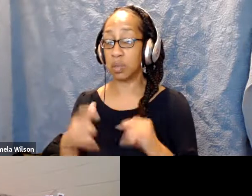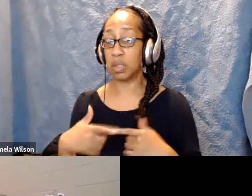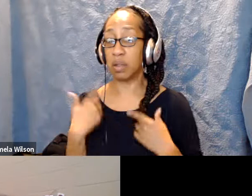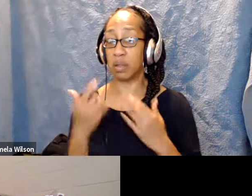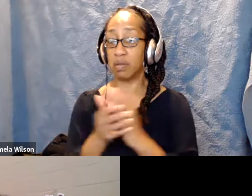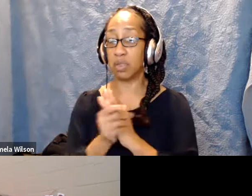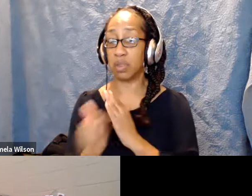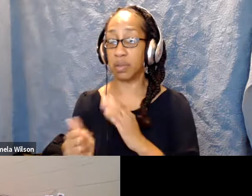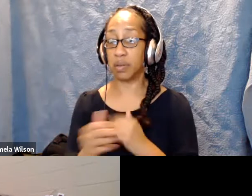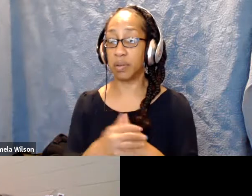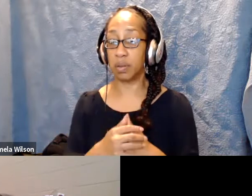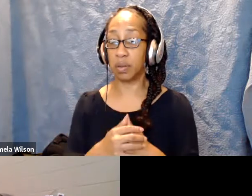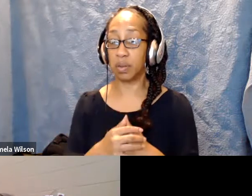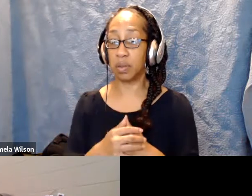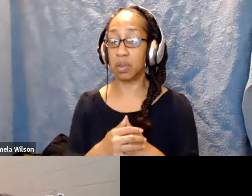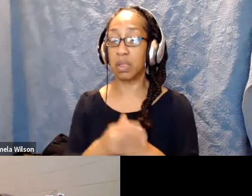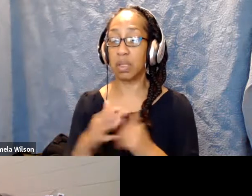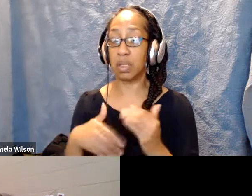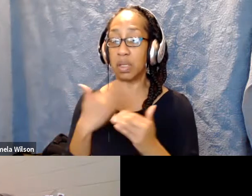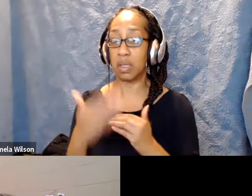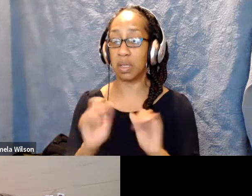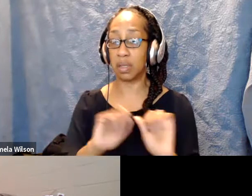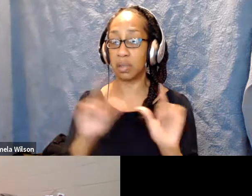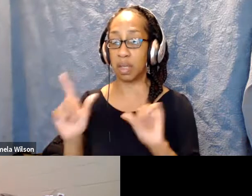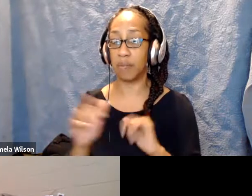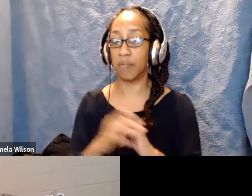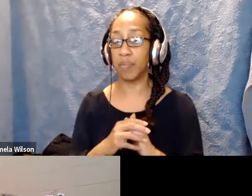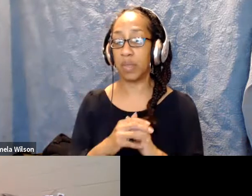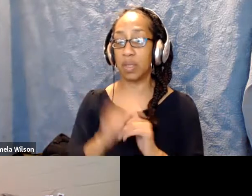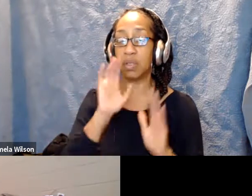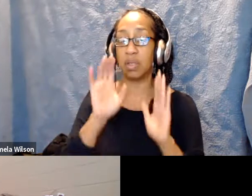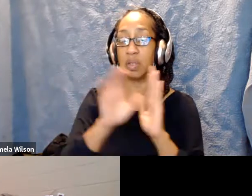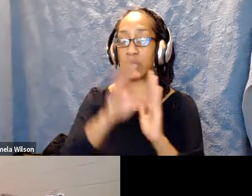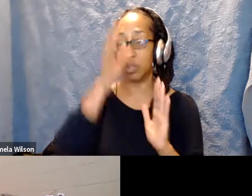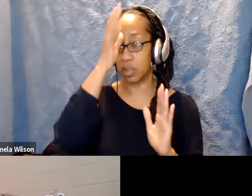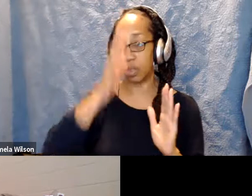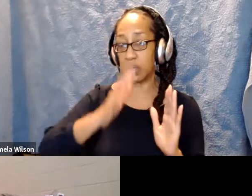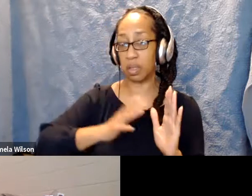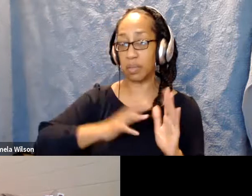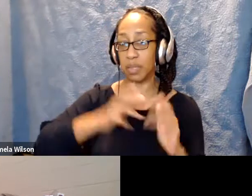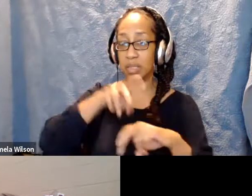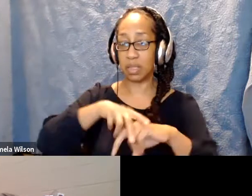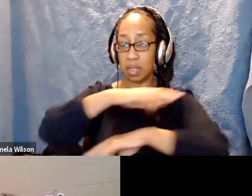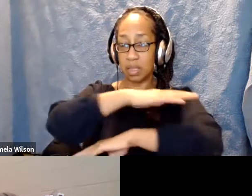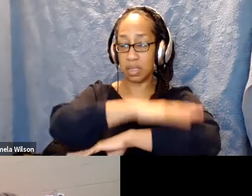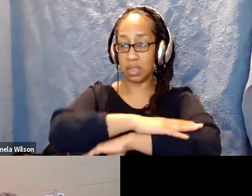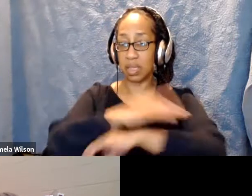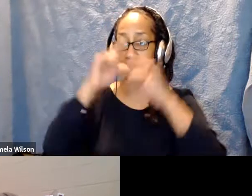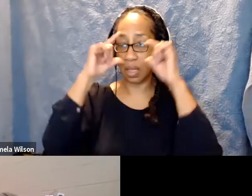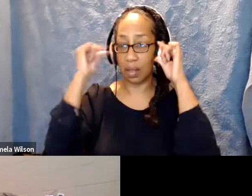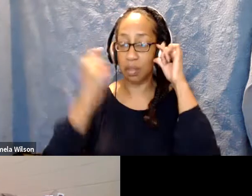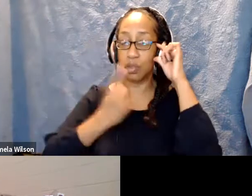And next slide, please. And there's an individual sitting at a desk with red glasses and talking on the